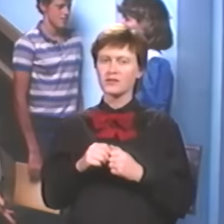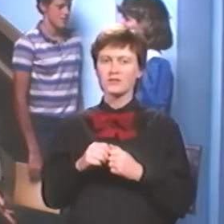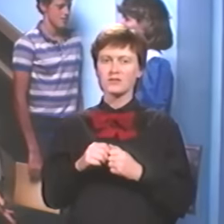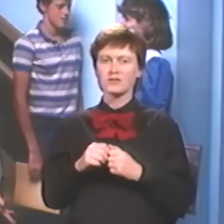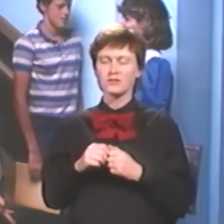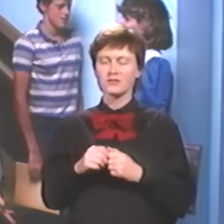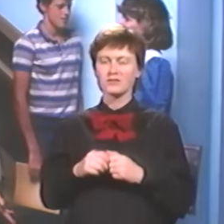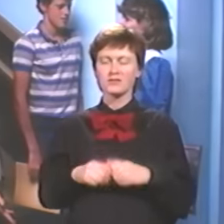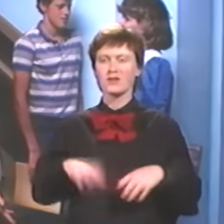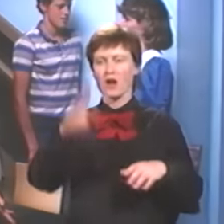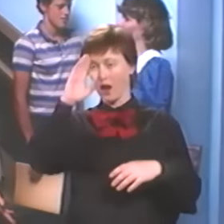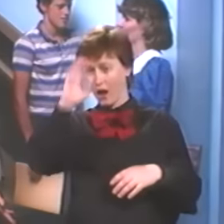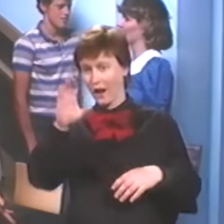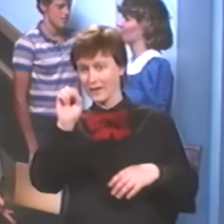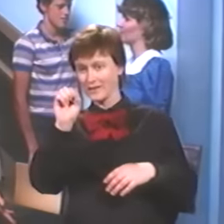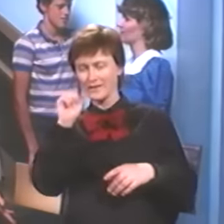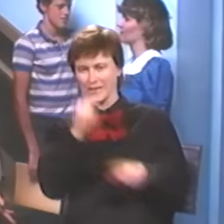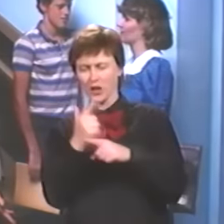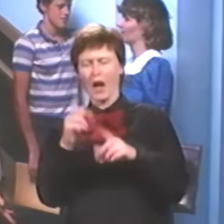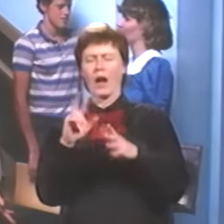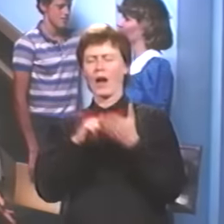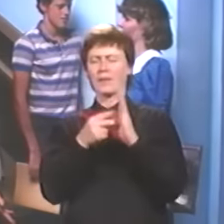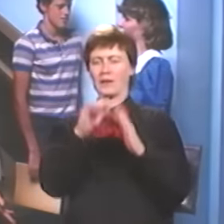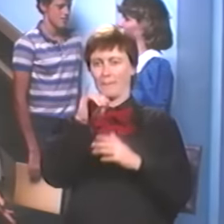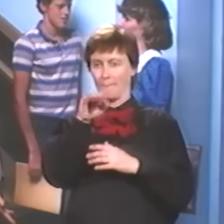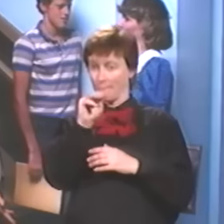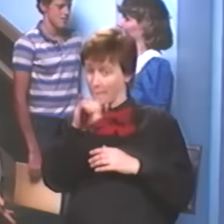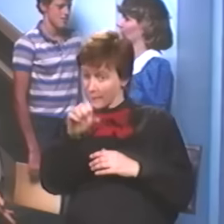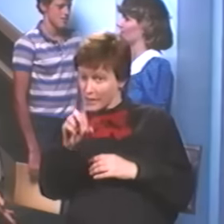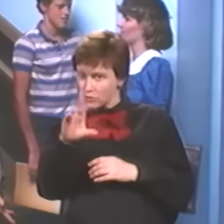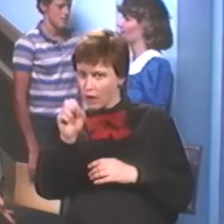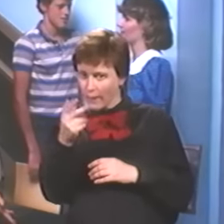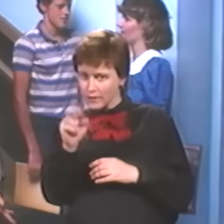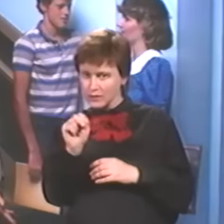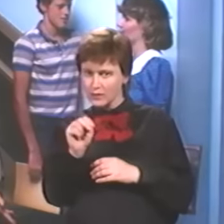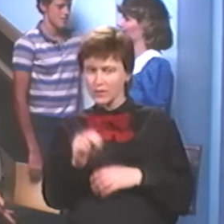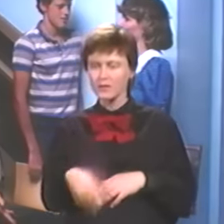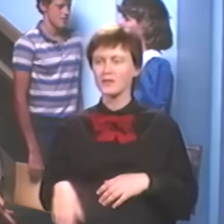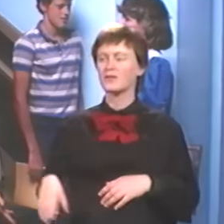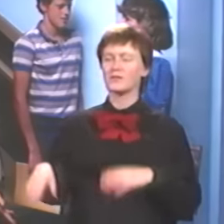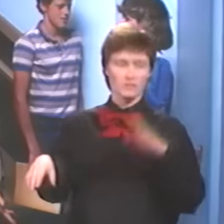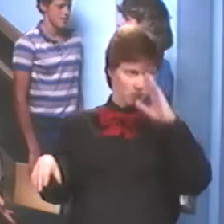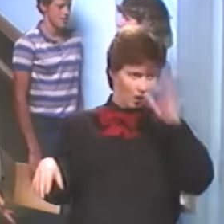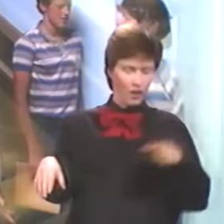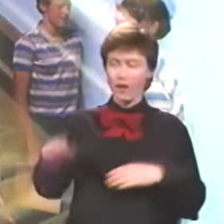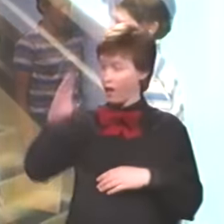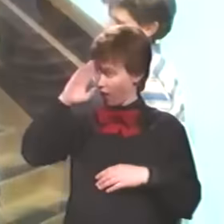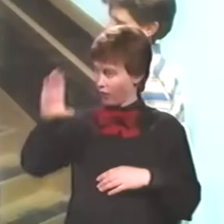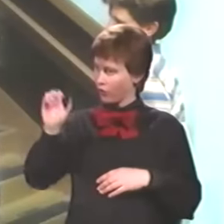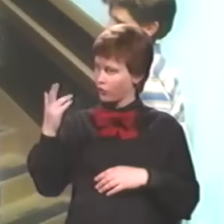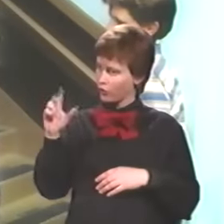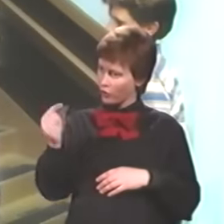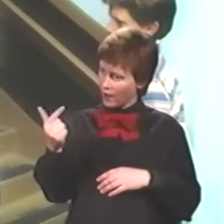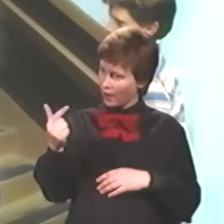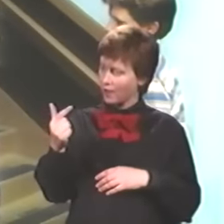Hi, Sister, Miss Robinson. Hi. Hello, Craig. Hi, Neil.